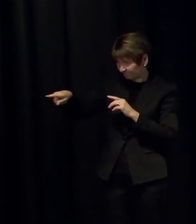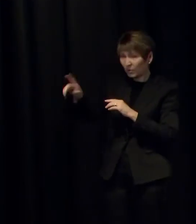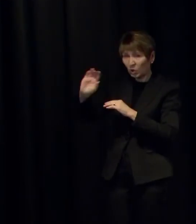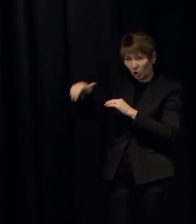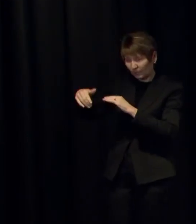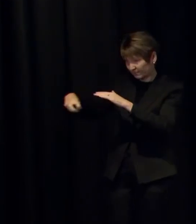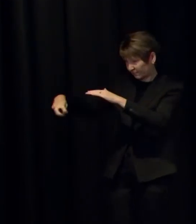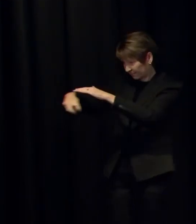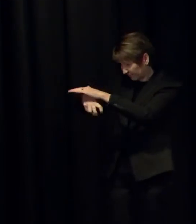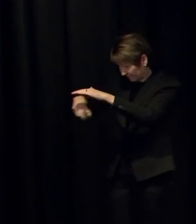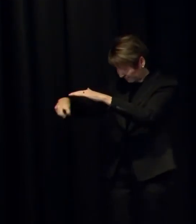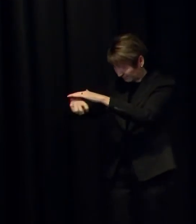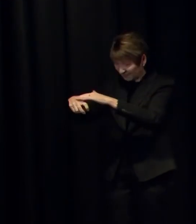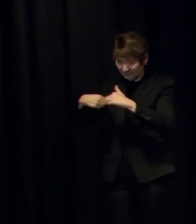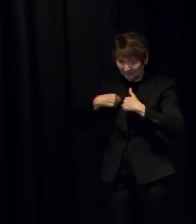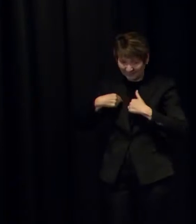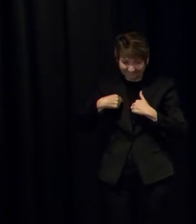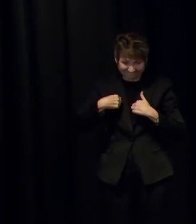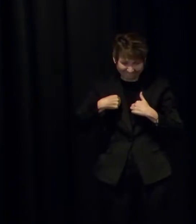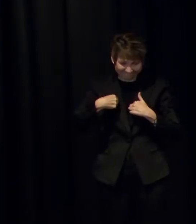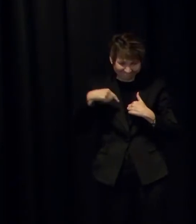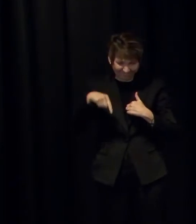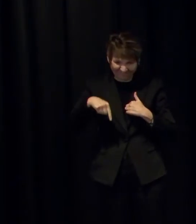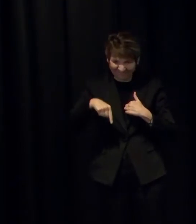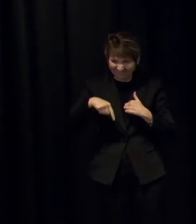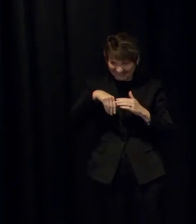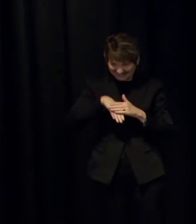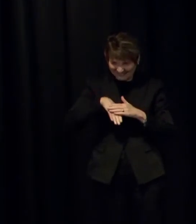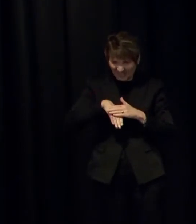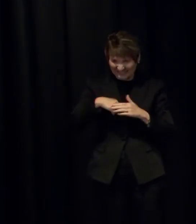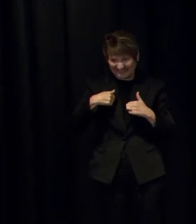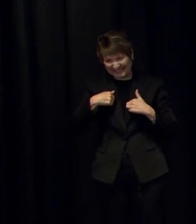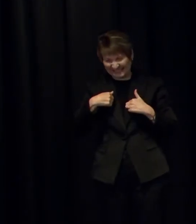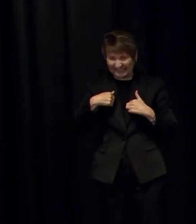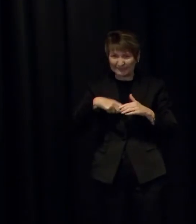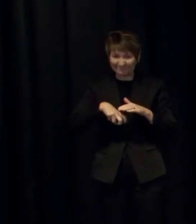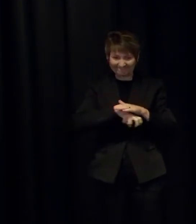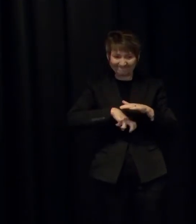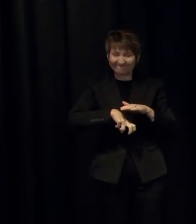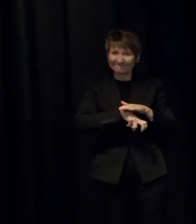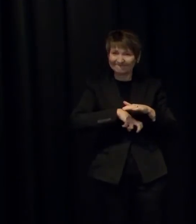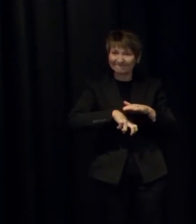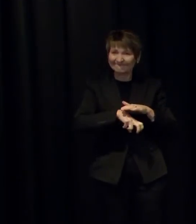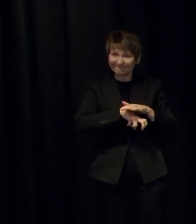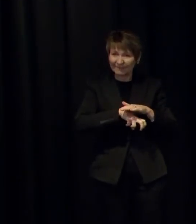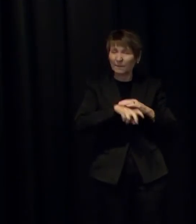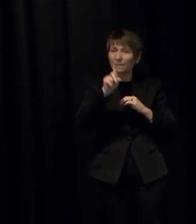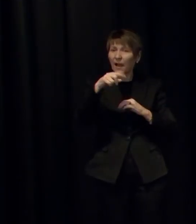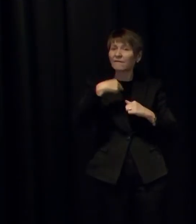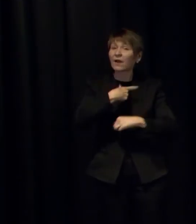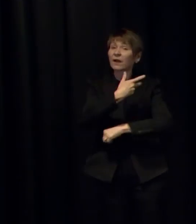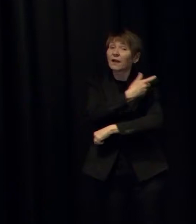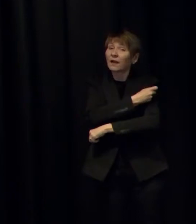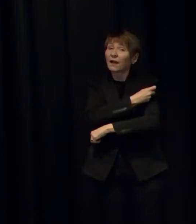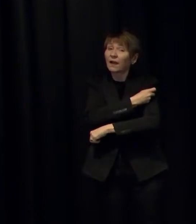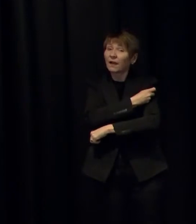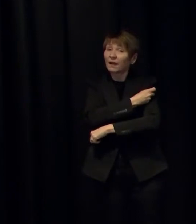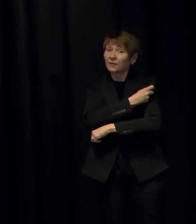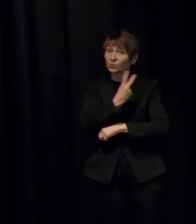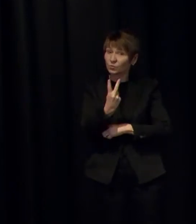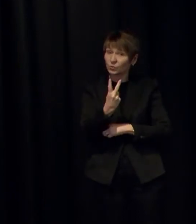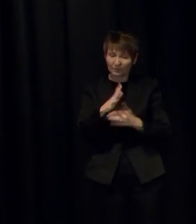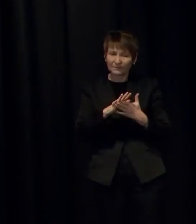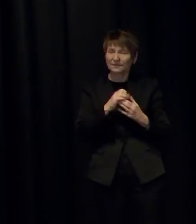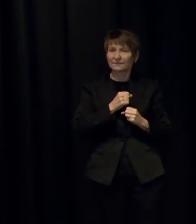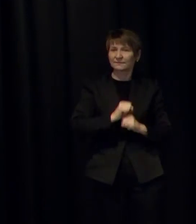and unvaccinated individuals, but a vaccinated individual much less likely to develop illness. And most people with the Delta variant